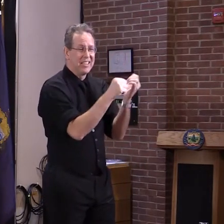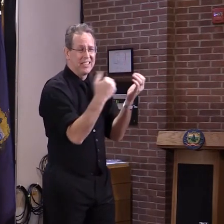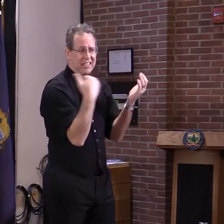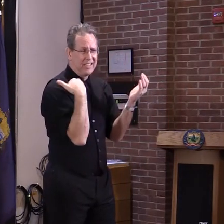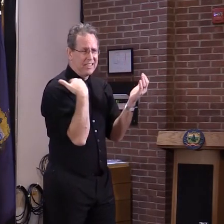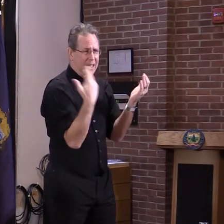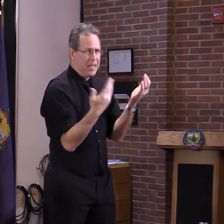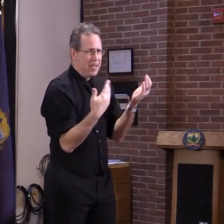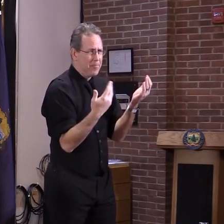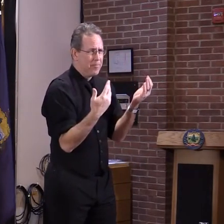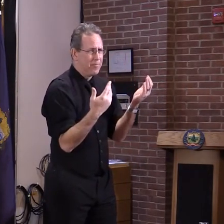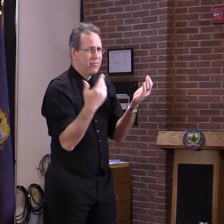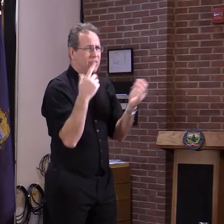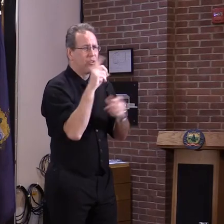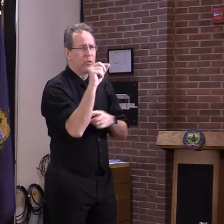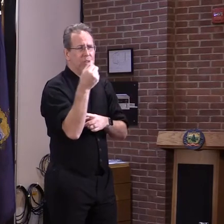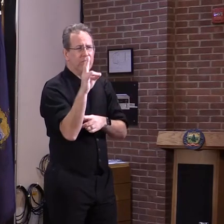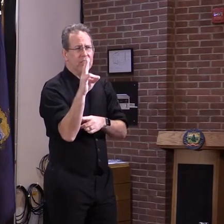2017,